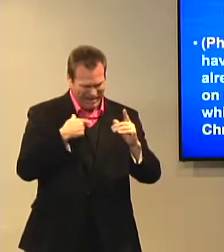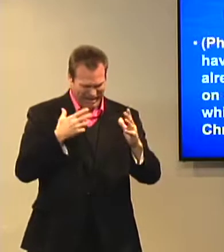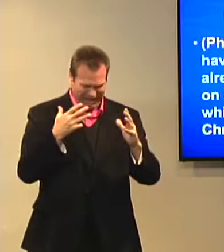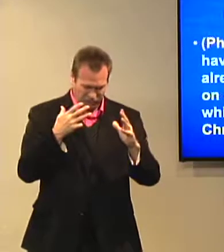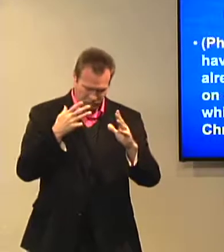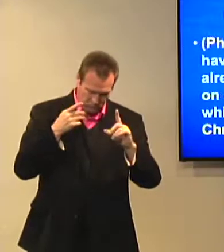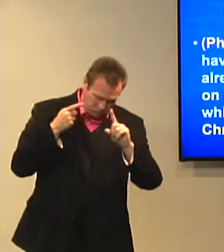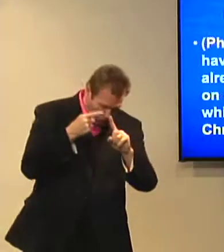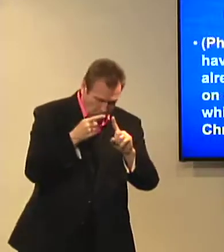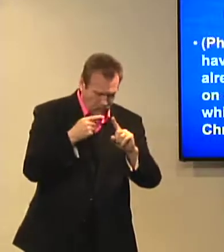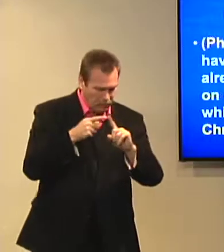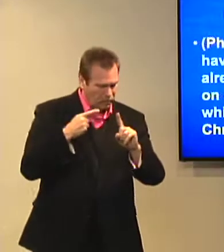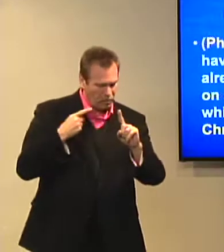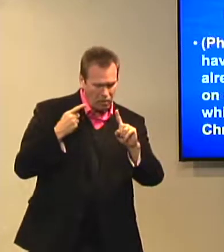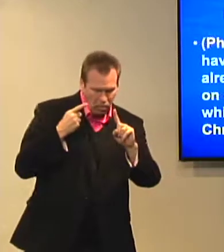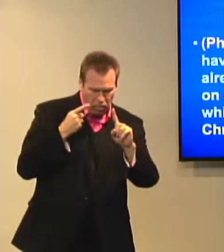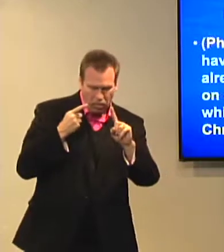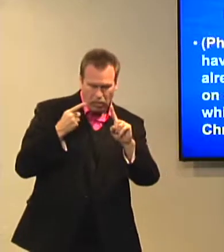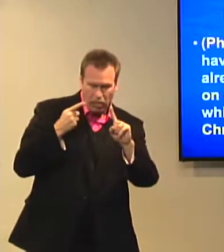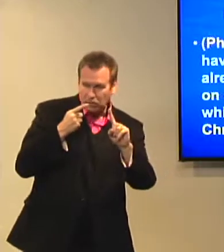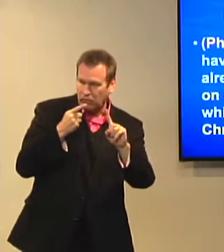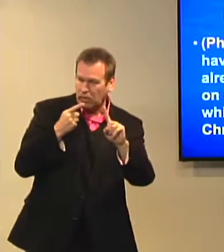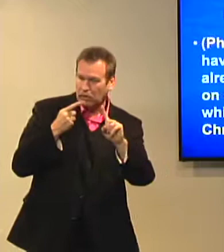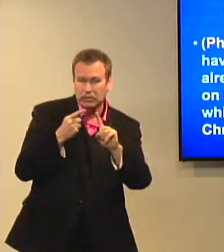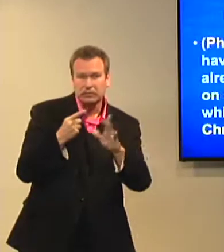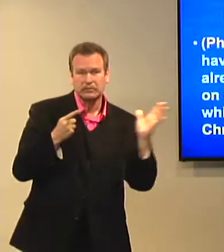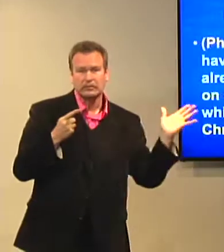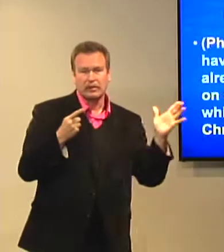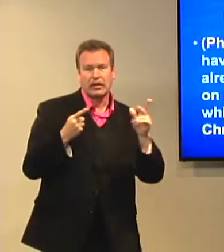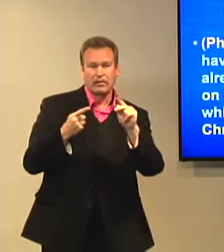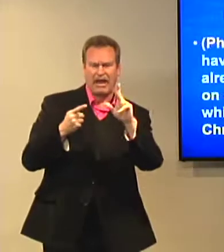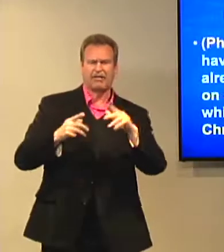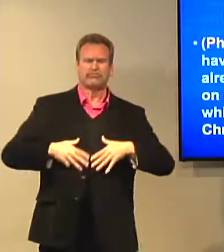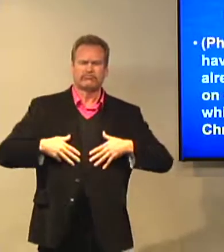Instead, I press on so that I